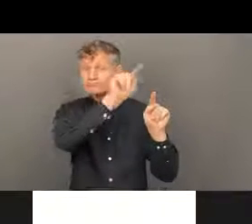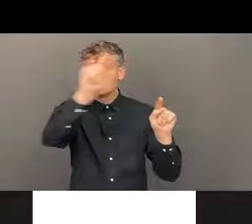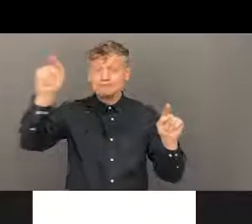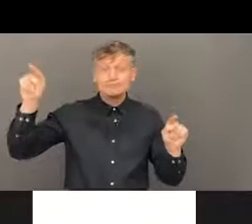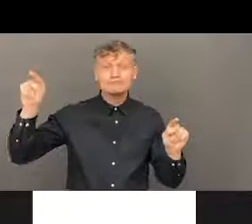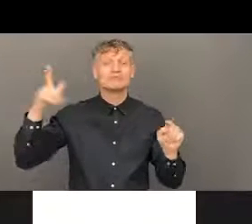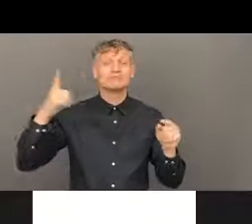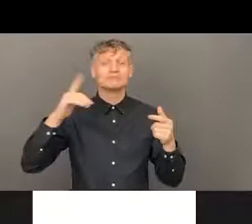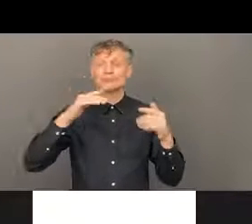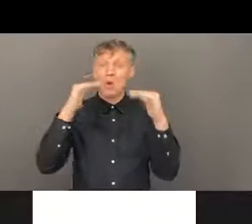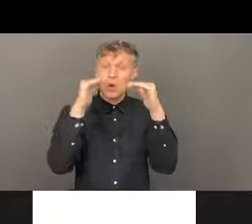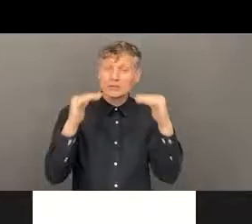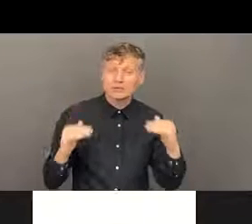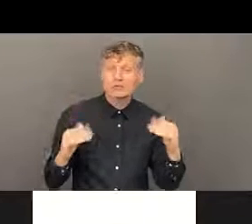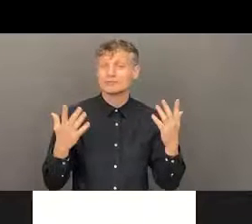transitioned